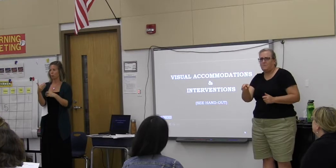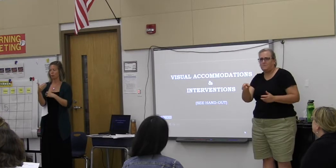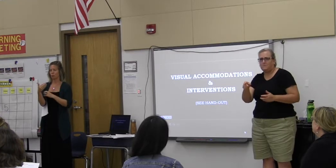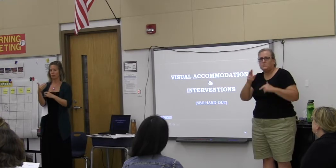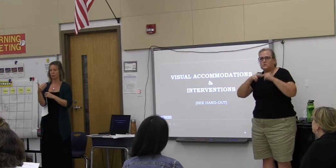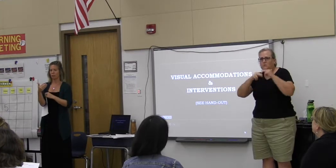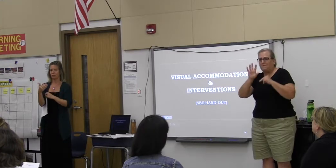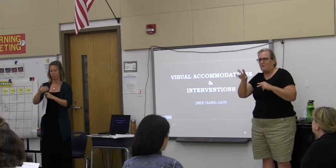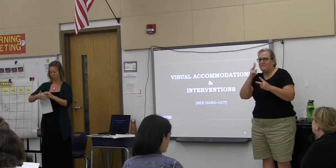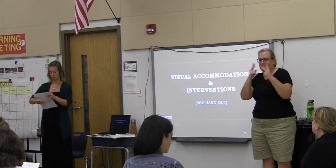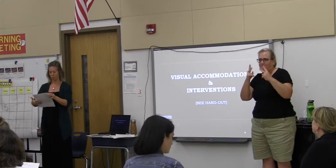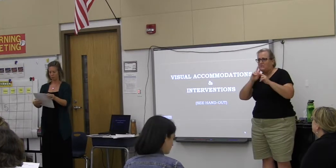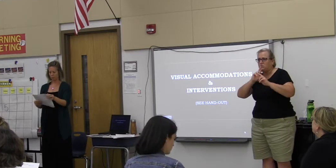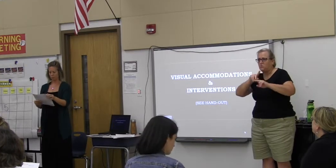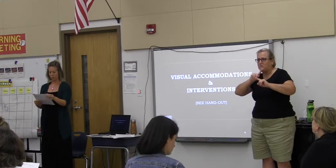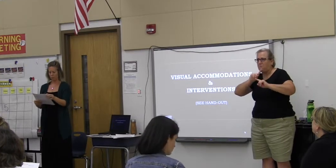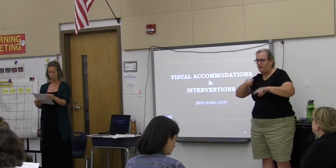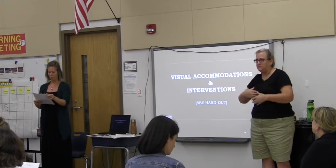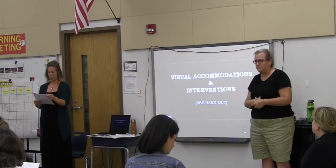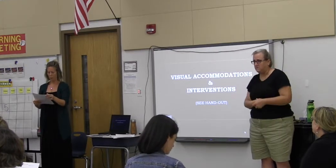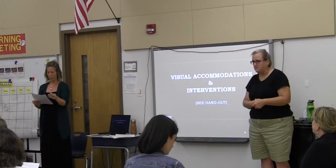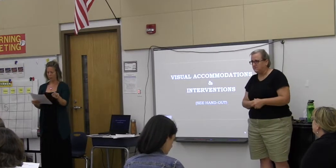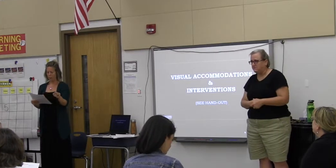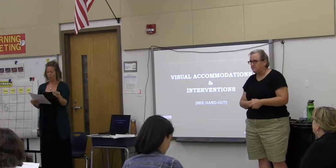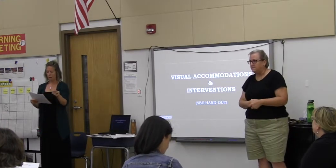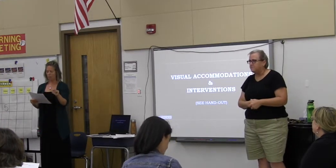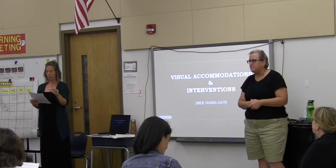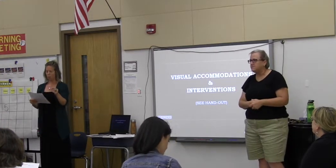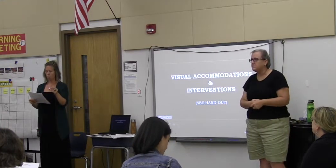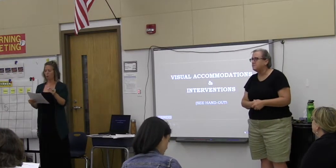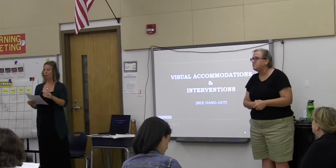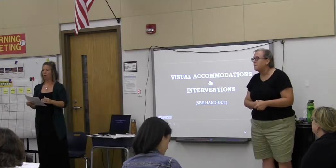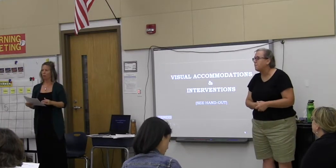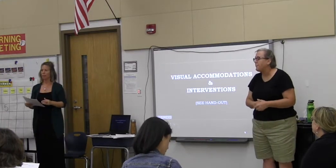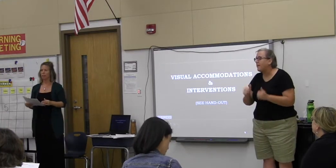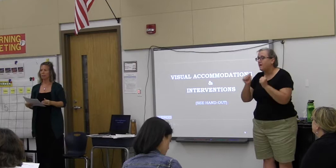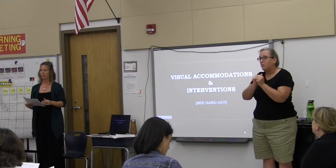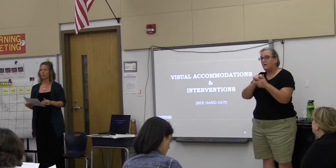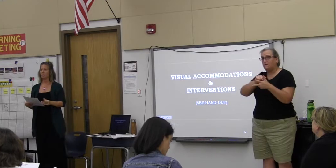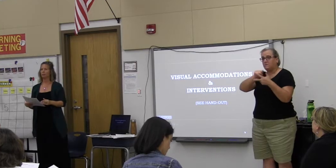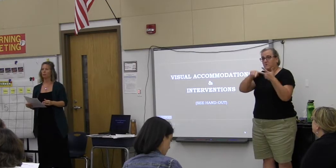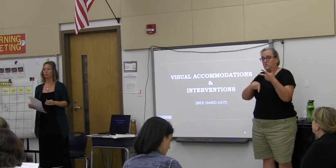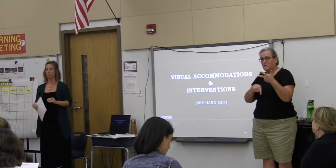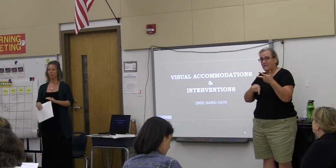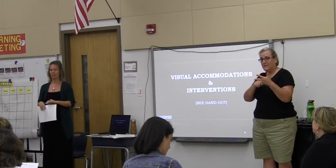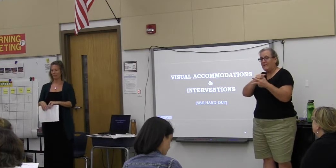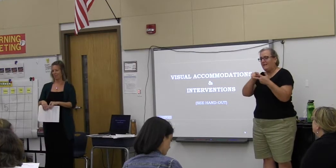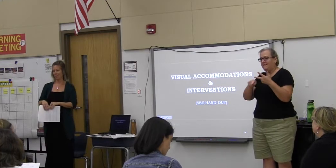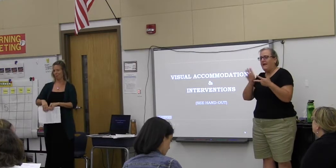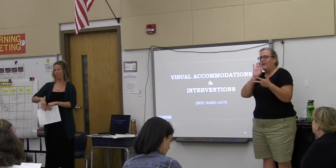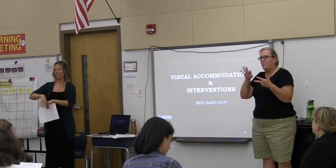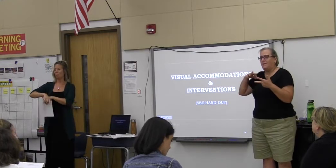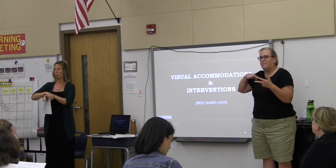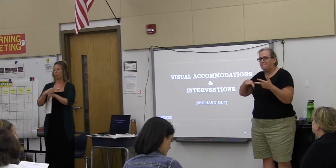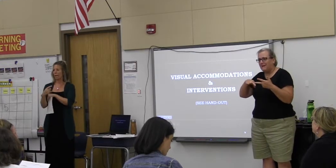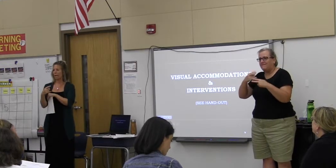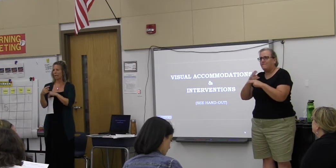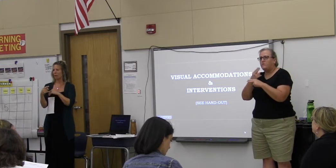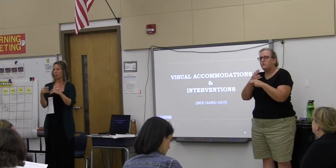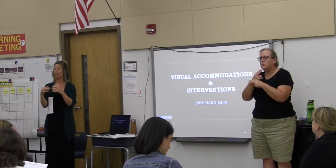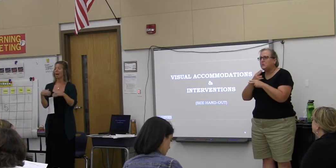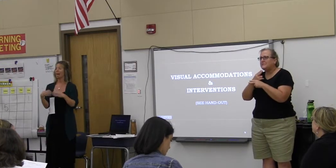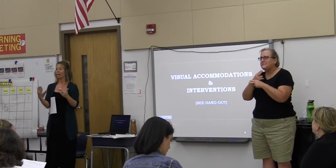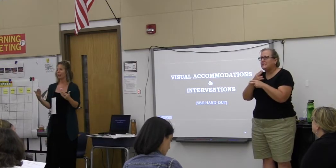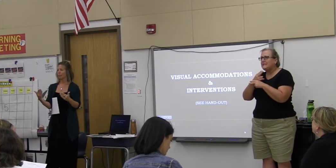build visual responses. Okay? With all 3 of these guys, they're really going to benefit from using a